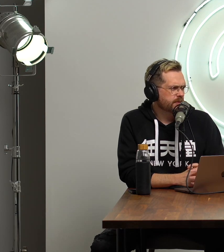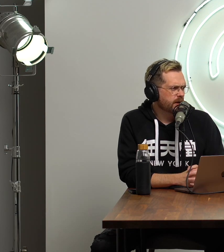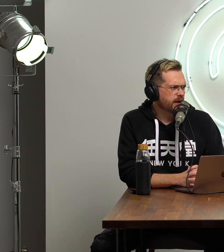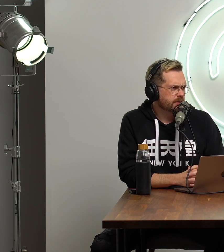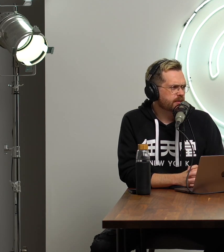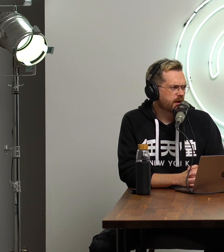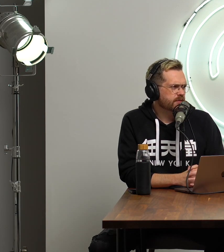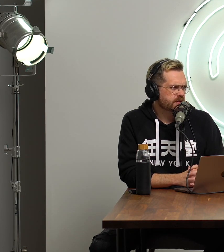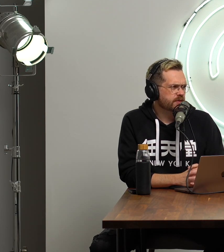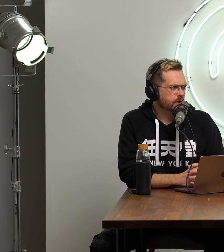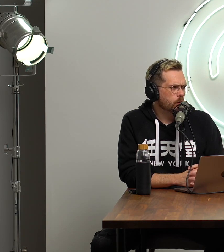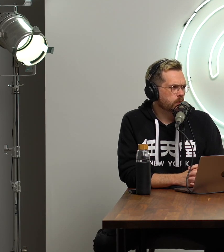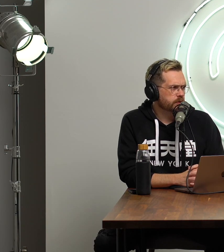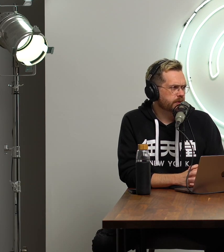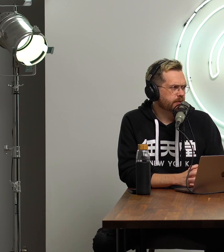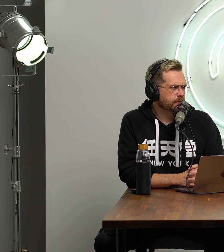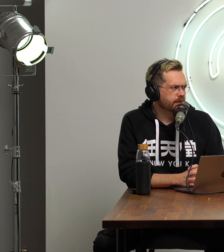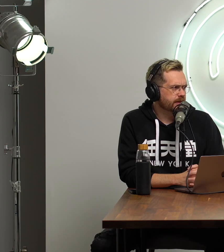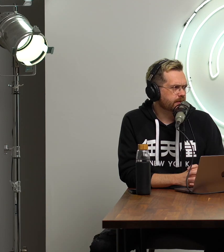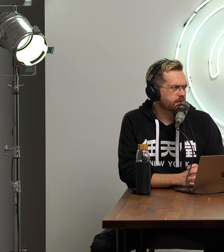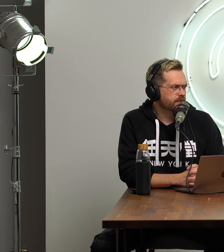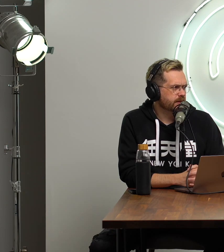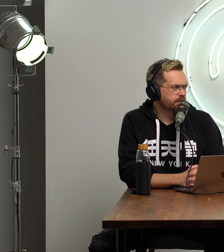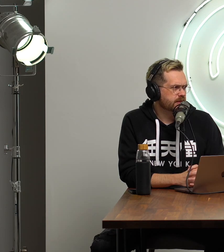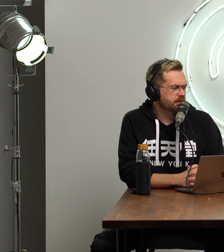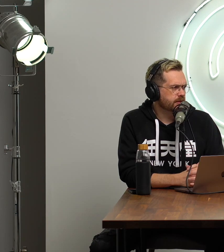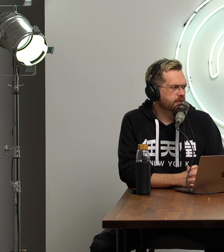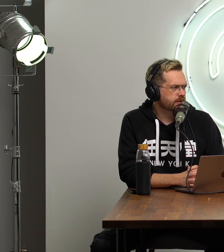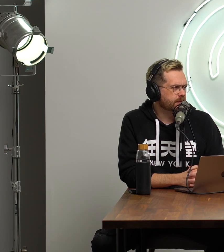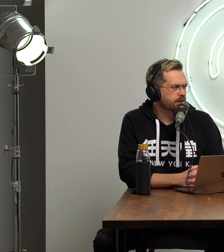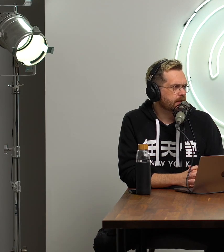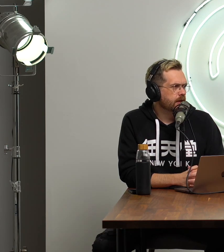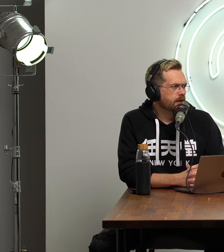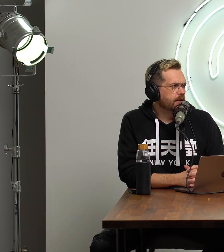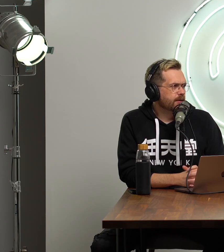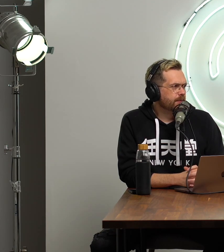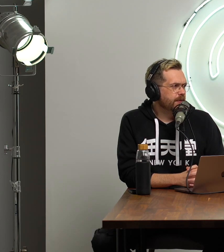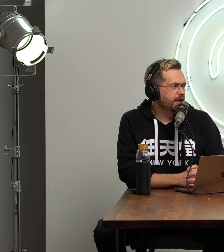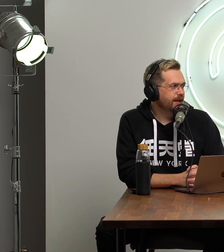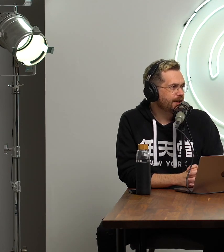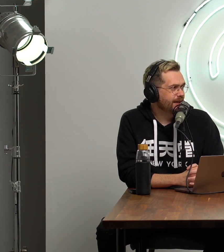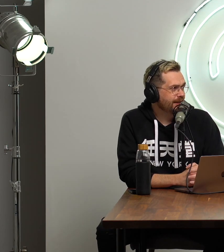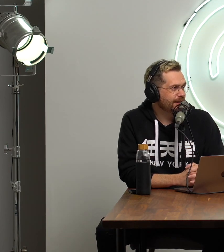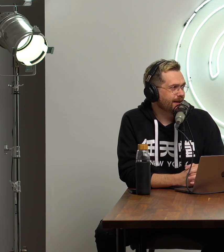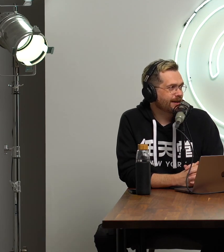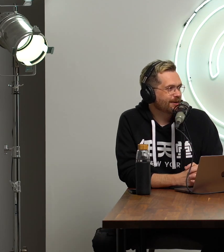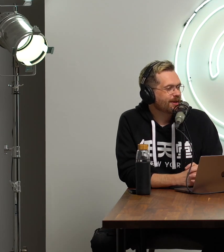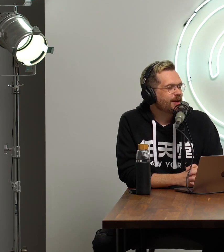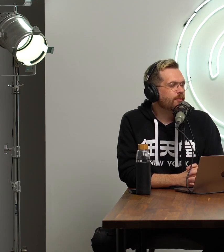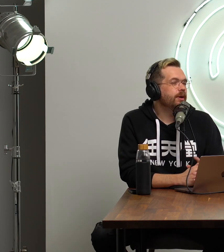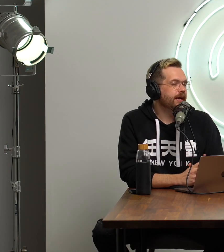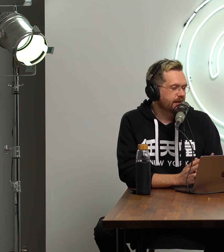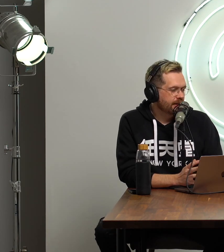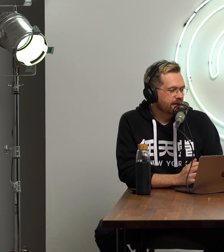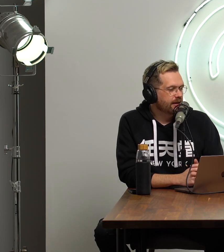had kind of a severe cold you may want to like get him some vitamin c or something they've got some allergies but uh